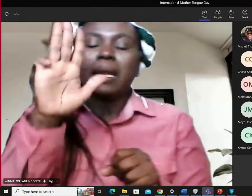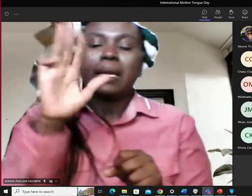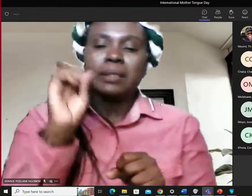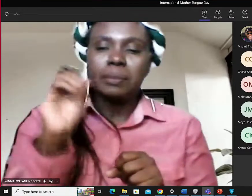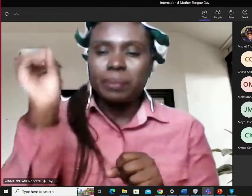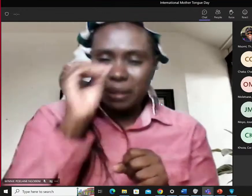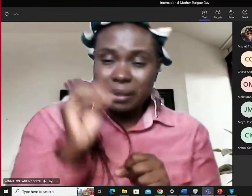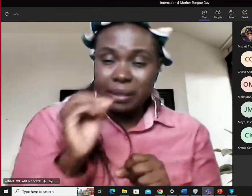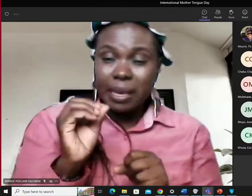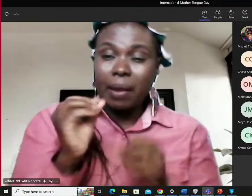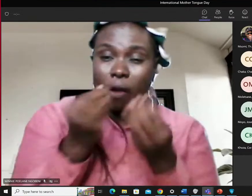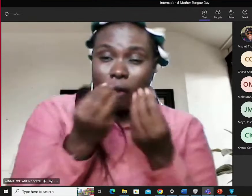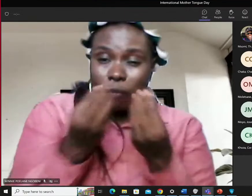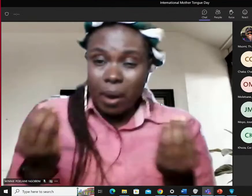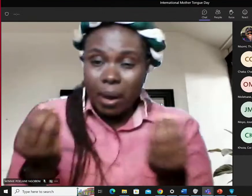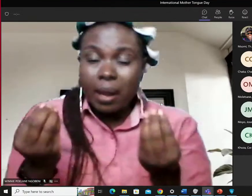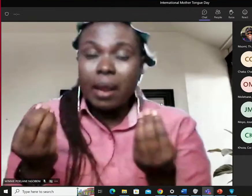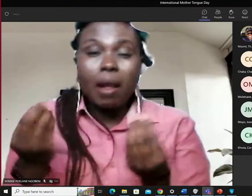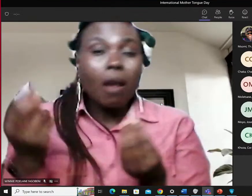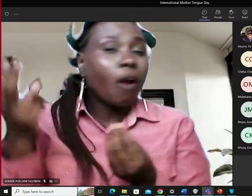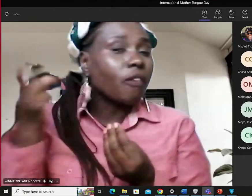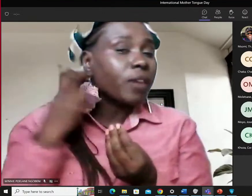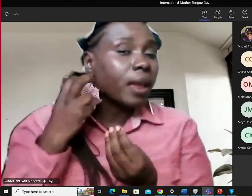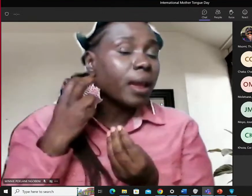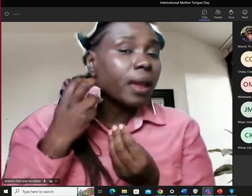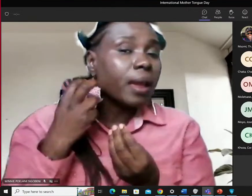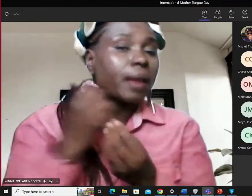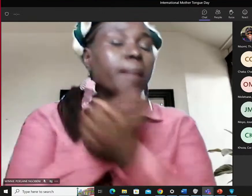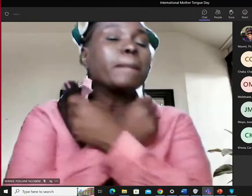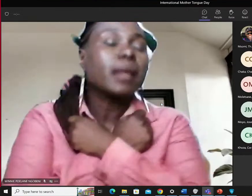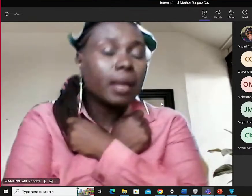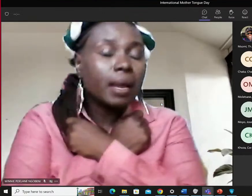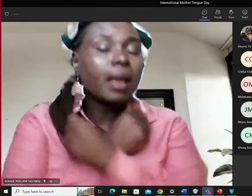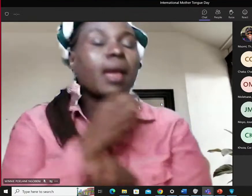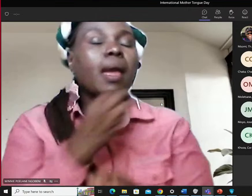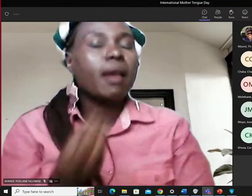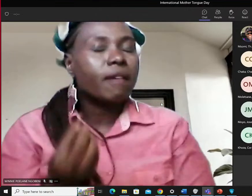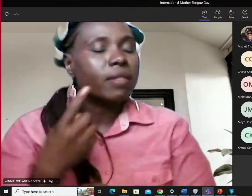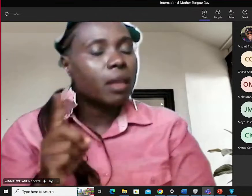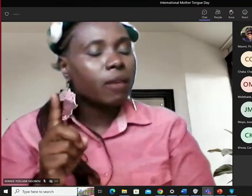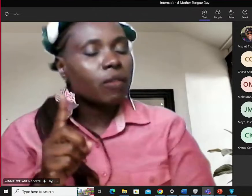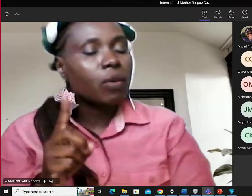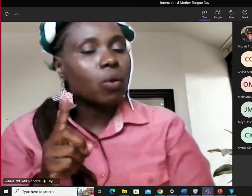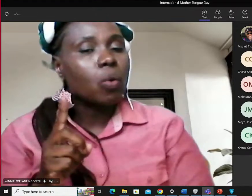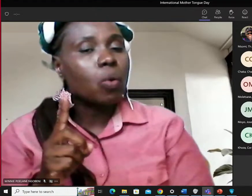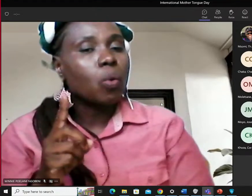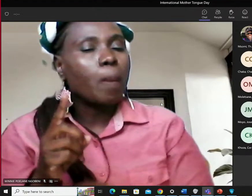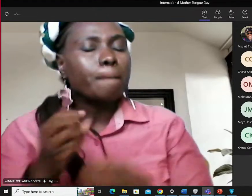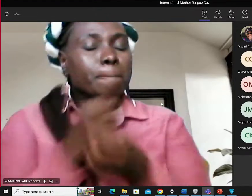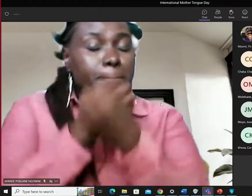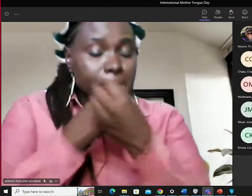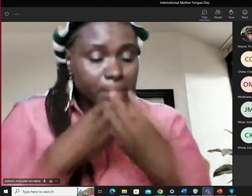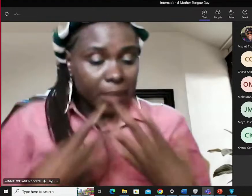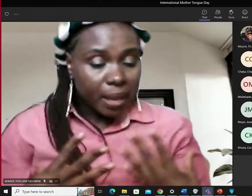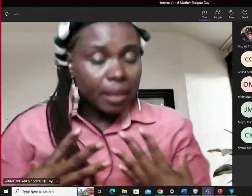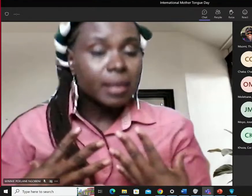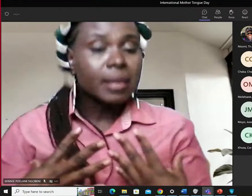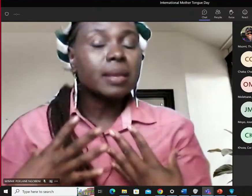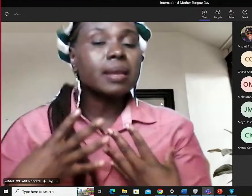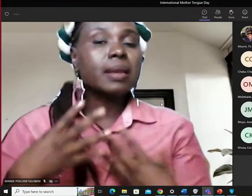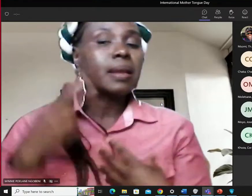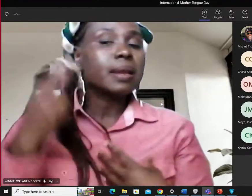children have hearing parents. Therefore, the majority of deaf children do